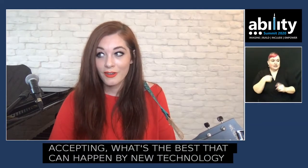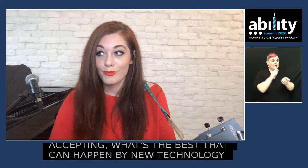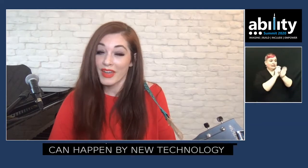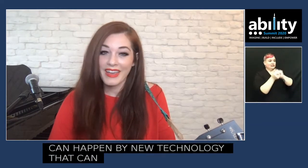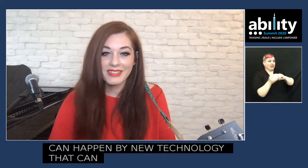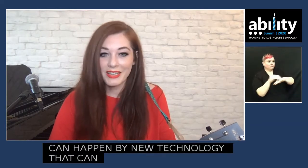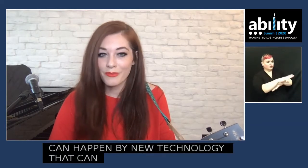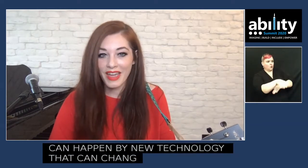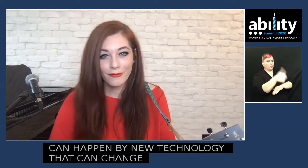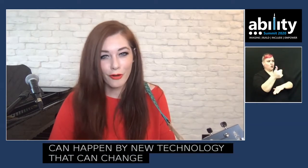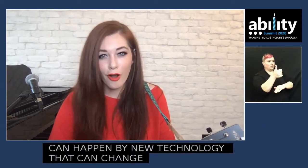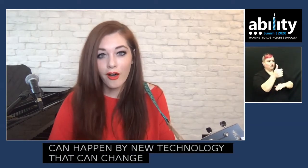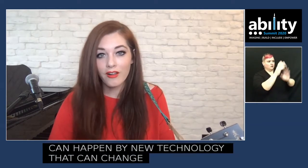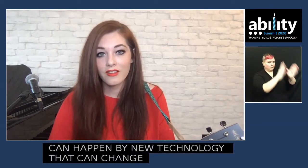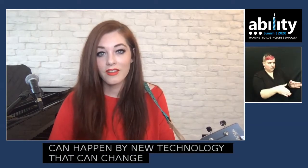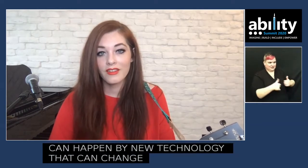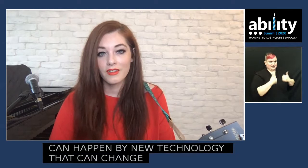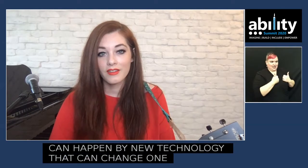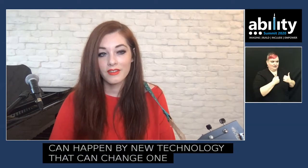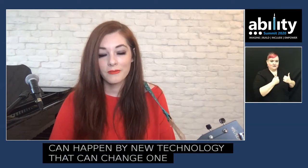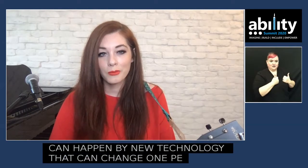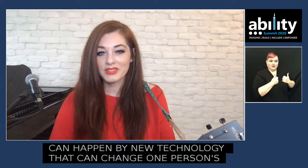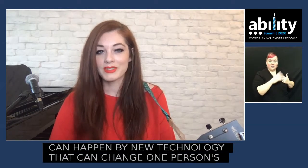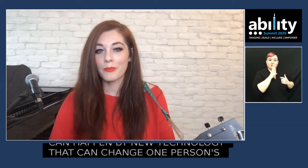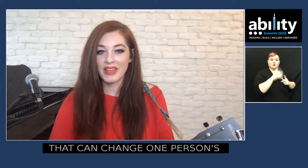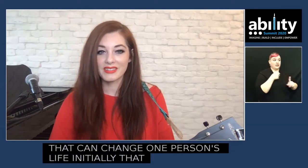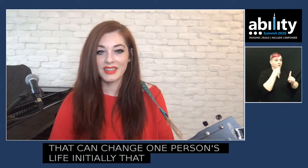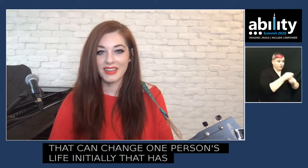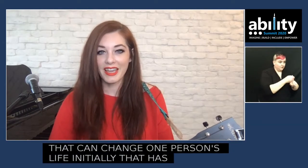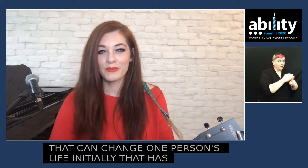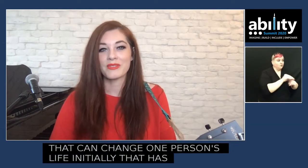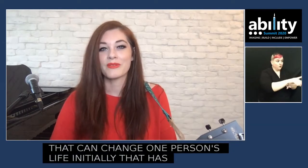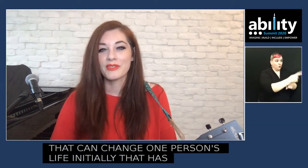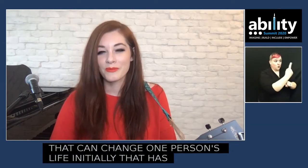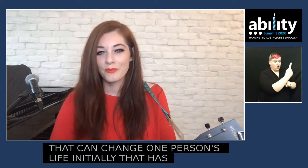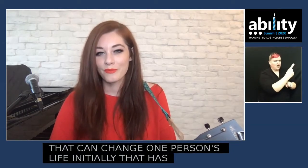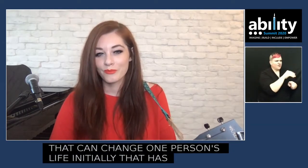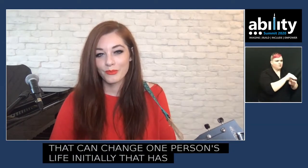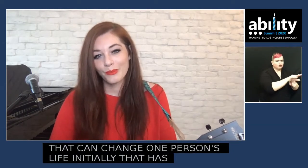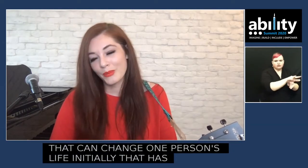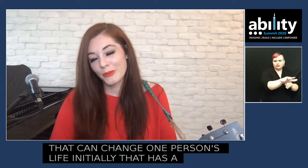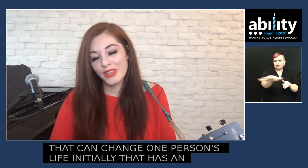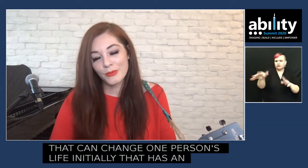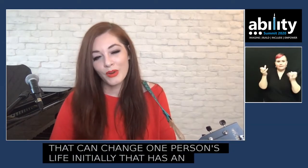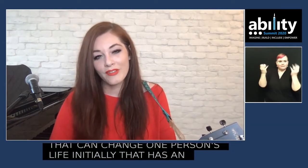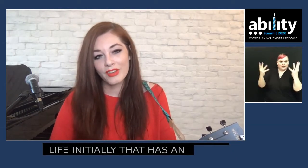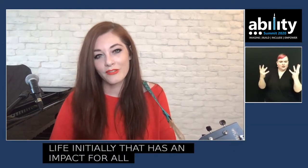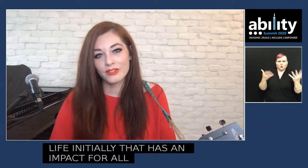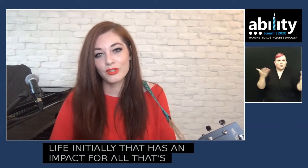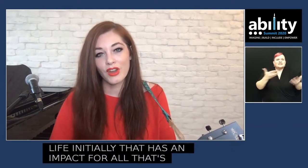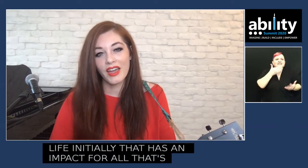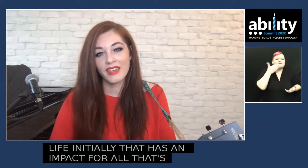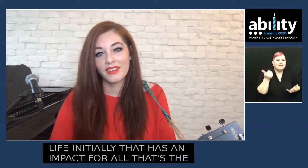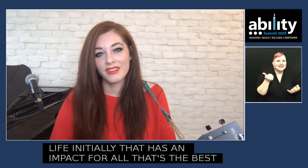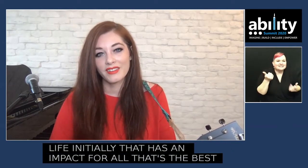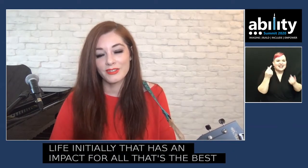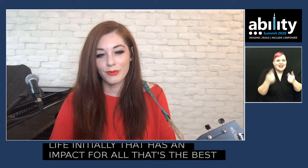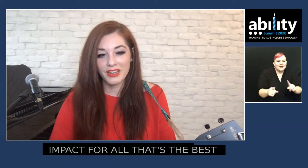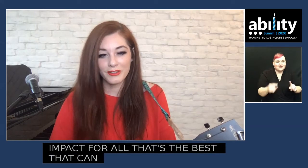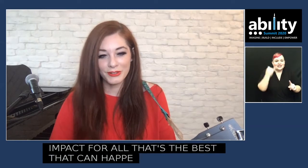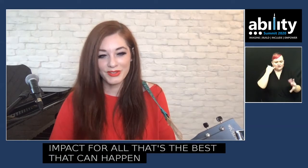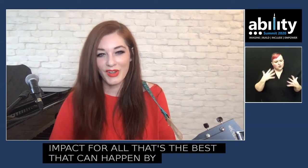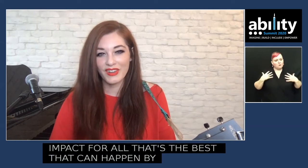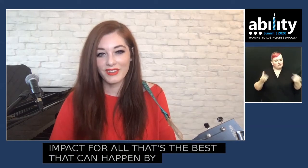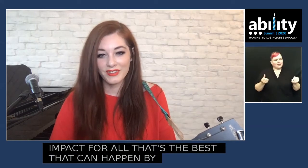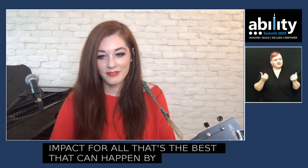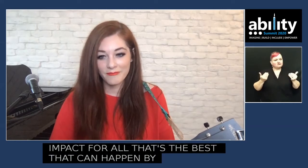initially, but has an impact for all? What's the best that can happen by being brave enough to try to